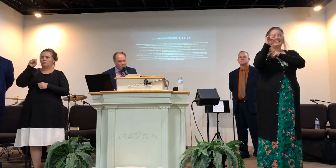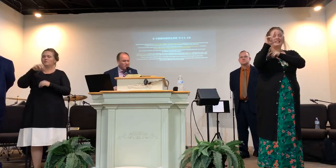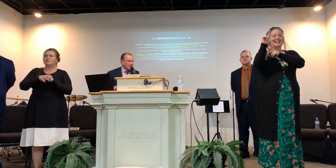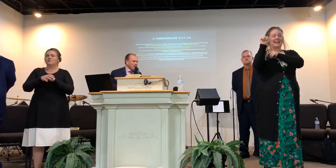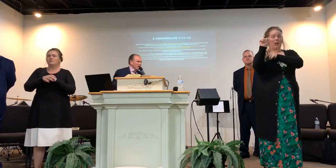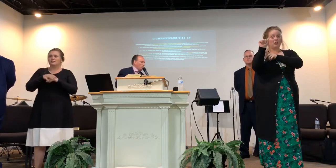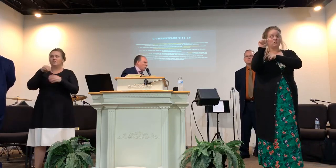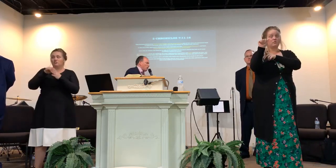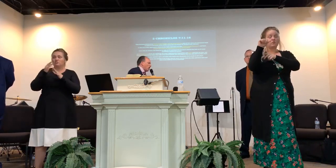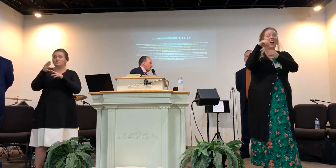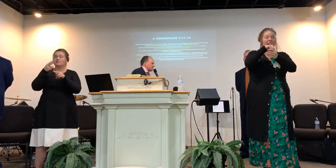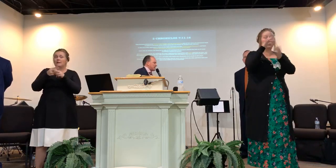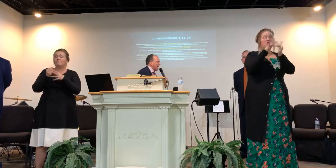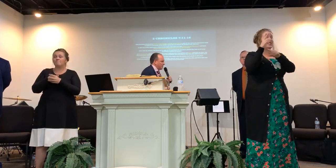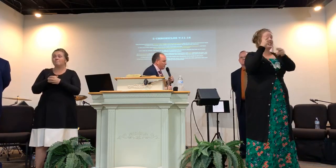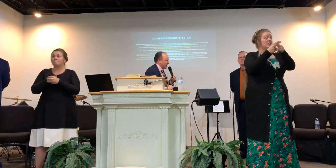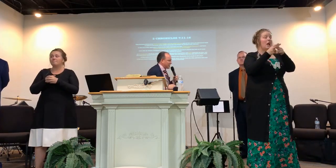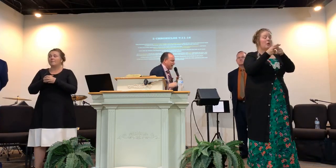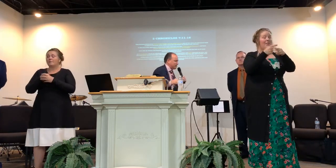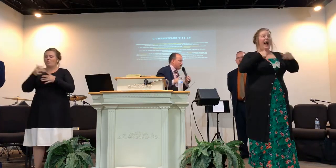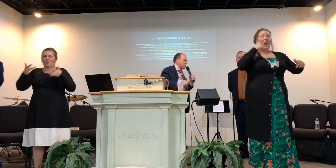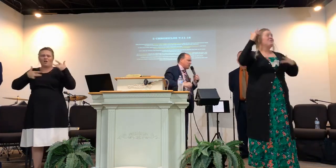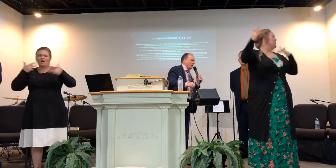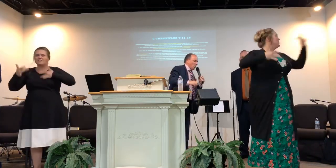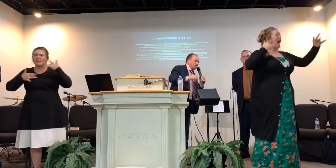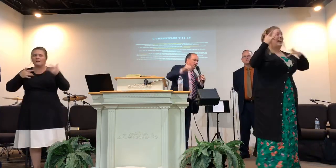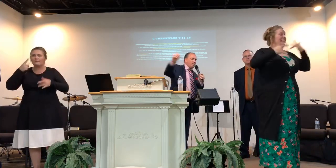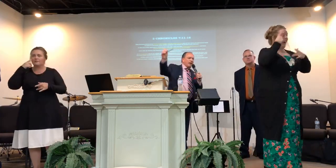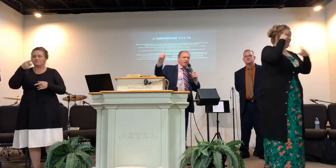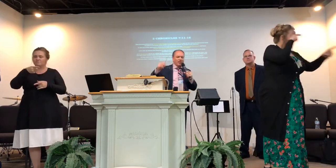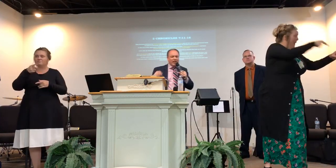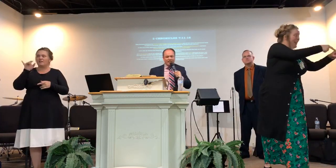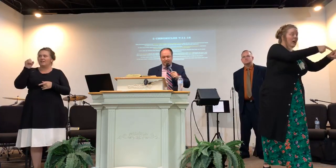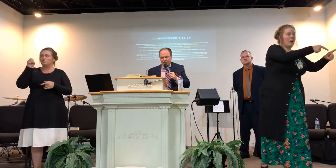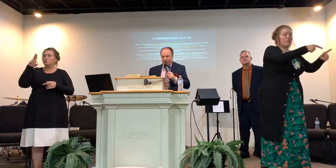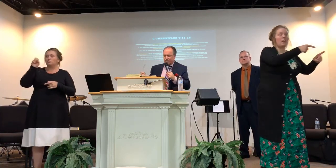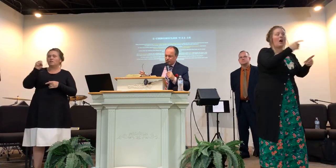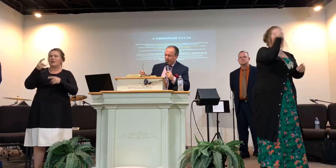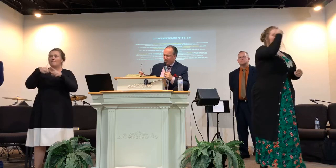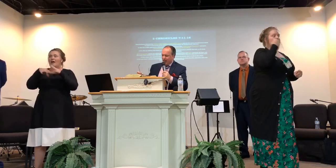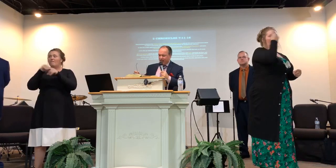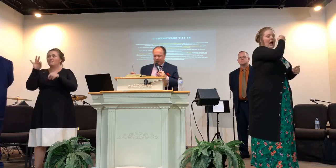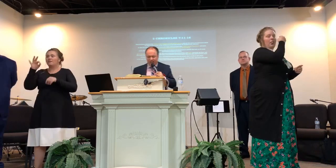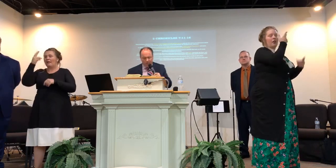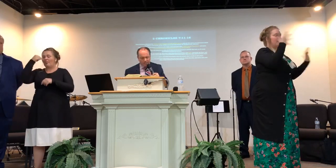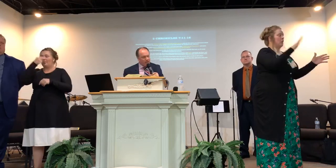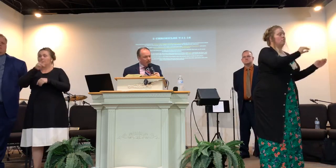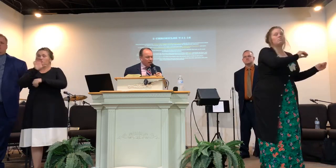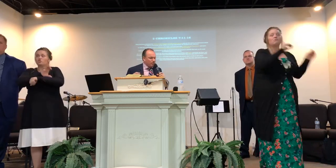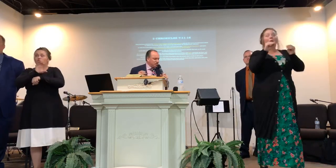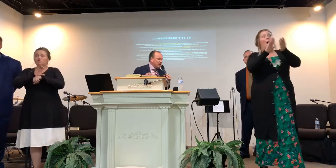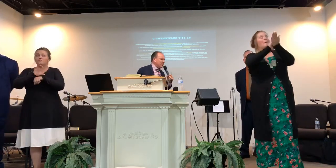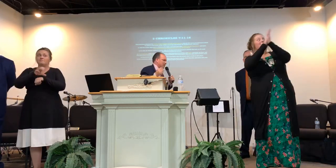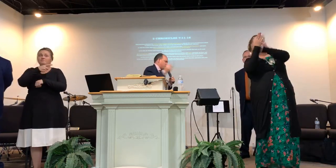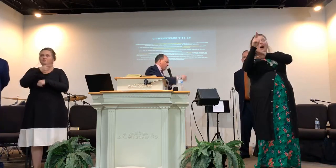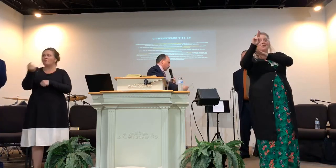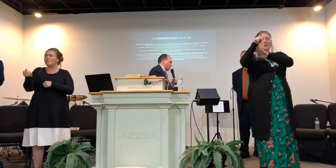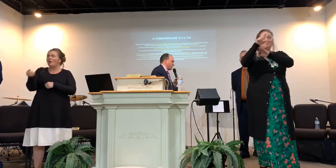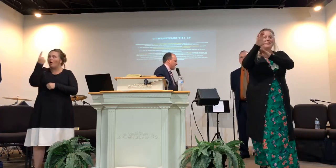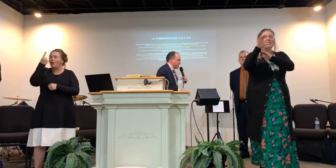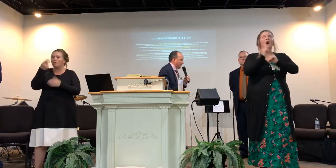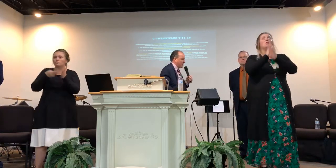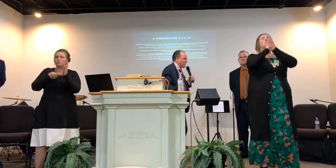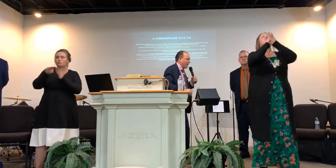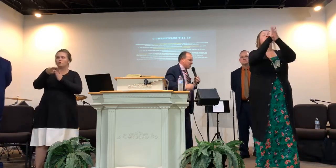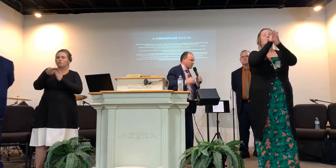Jesus' name. We were all excited because Jesus was coming out of the Catholic Church and he was understanding the truth.